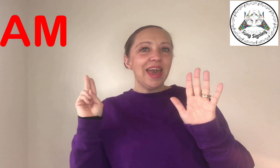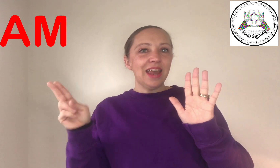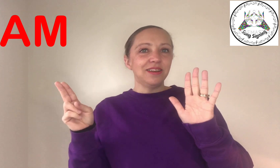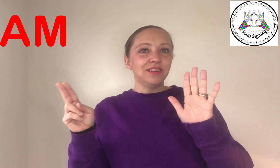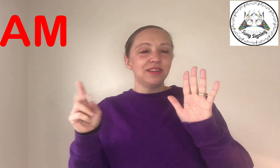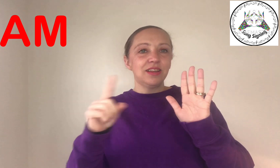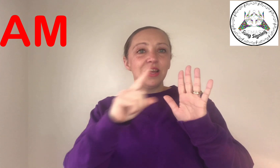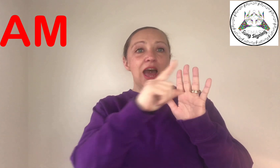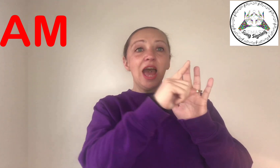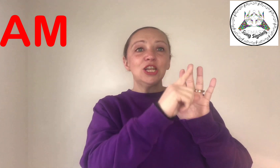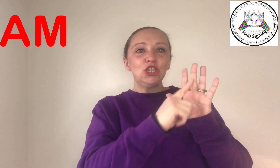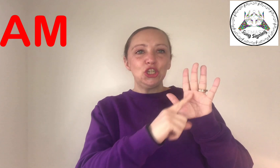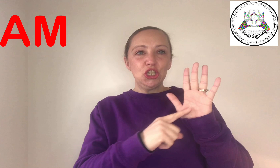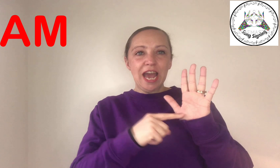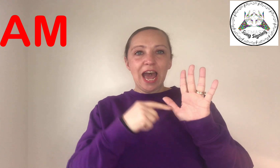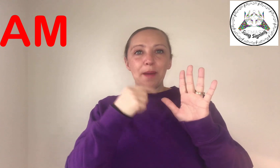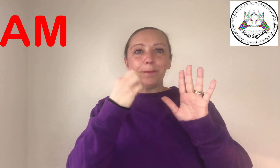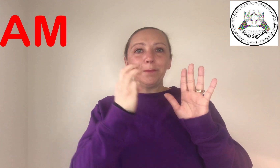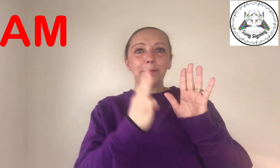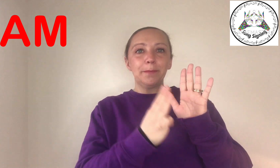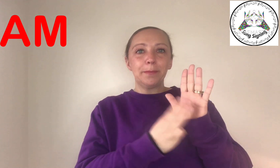Again, jam.